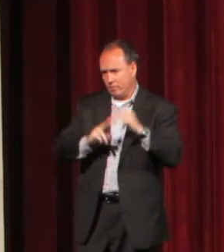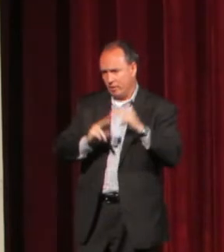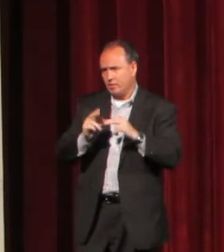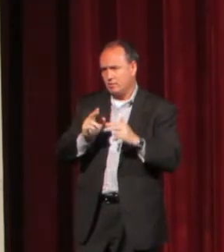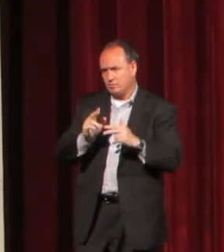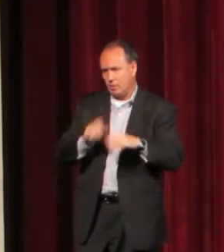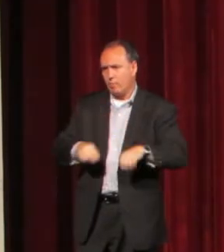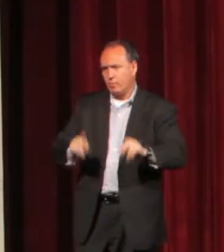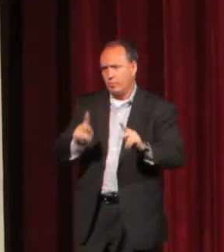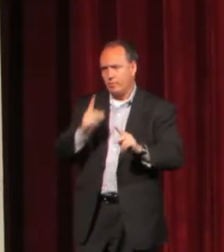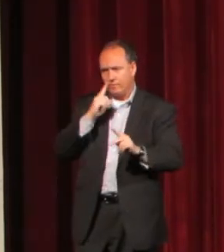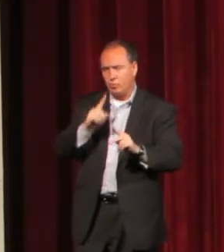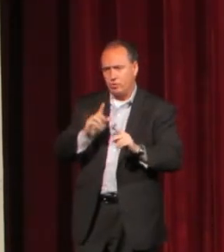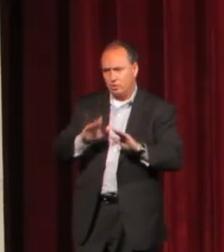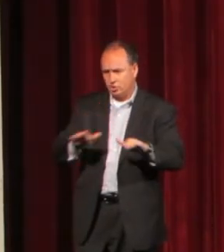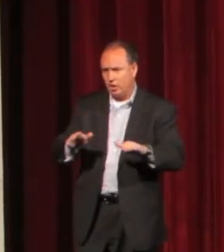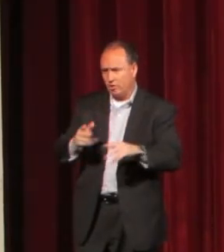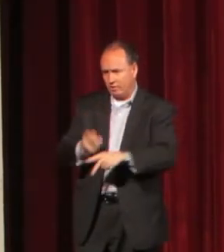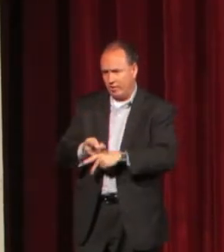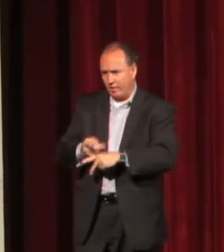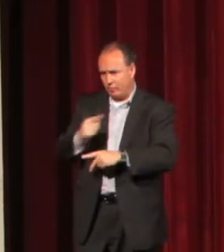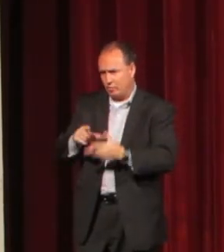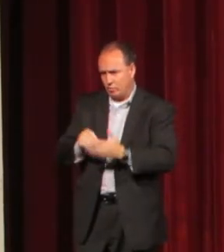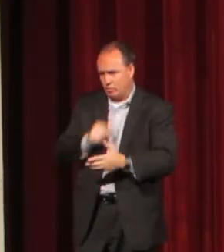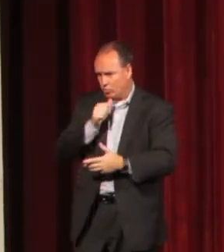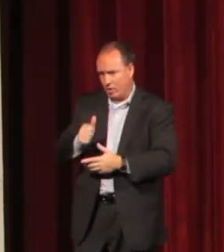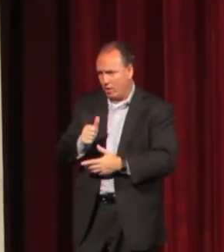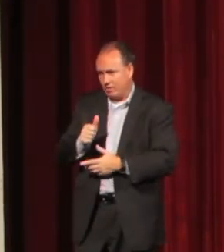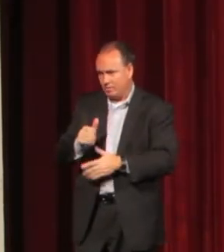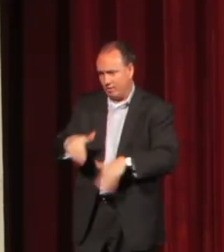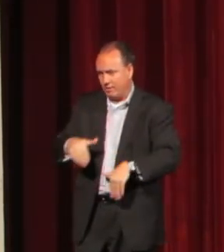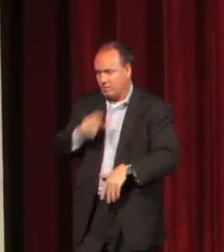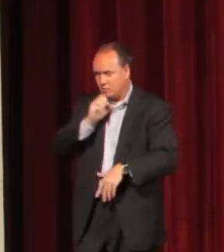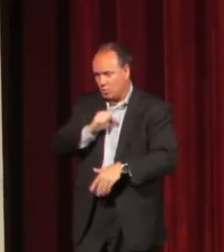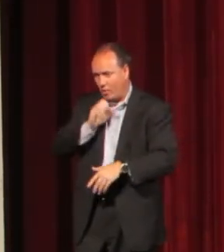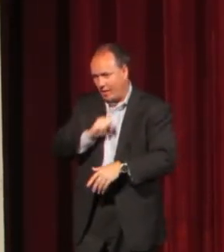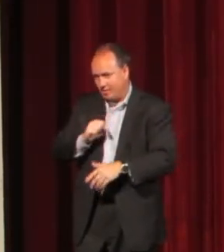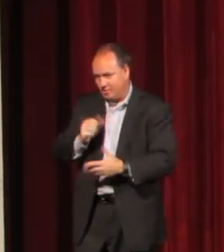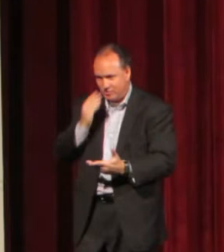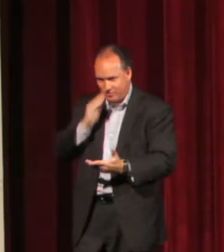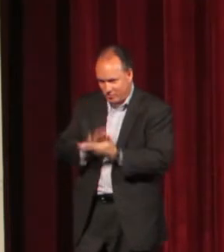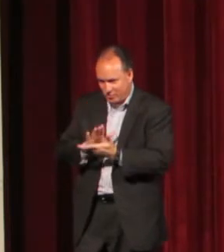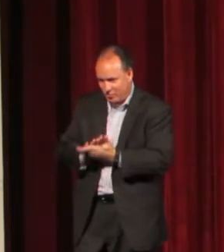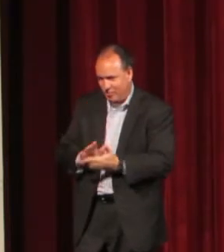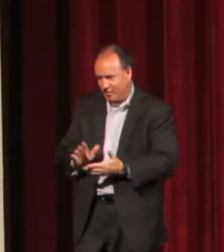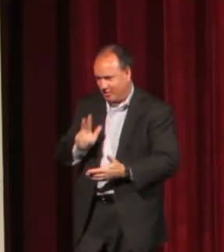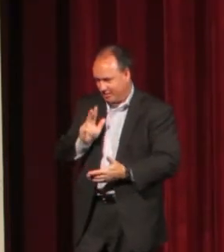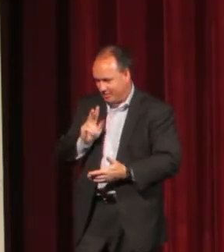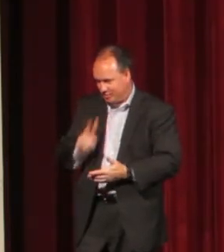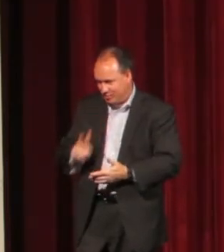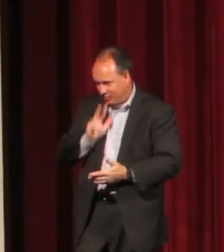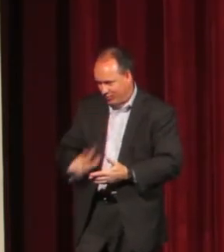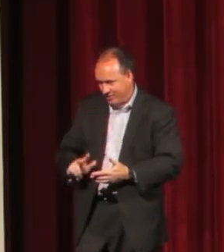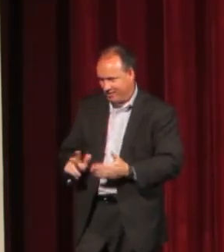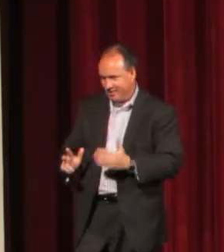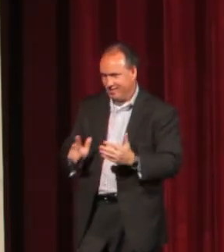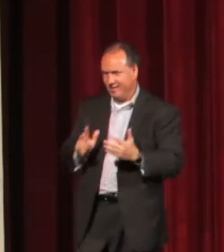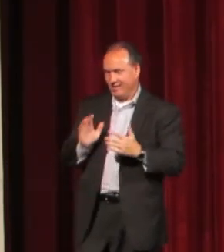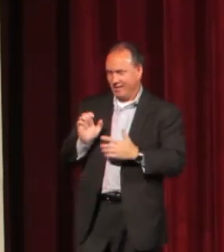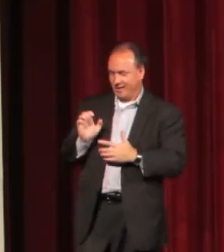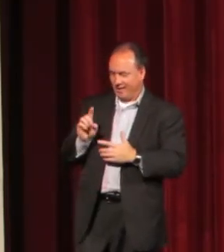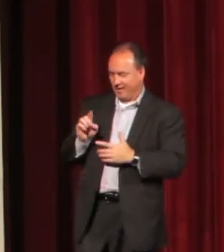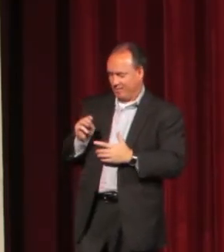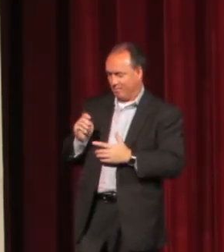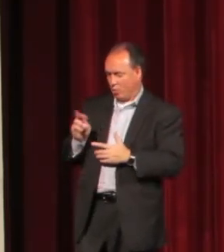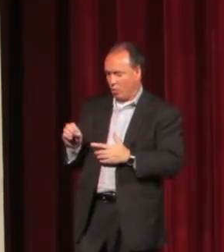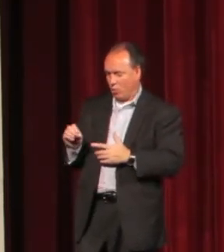opportunities for child care for students who are not school age yet. So thinking of growing and learning at Edinburgh Elementary, and then the Y